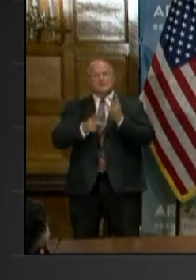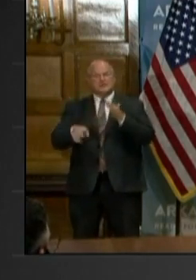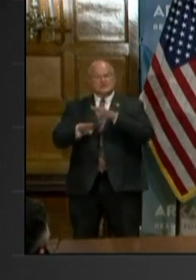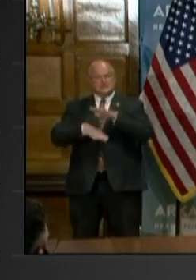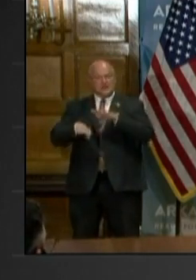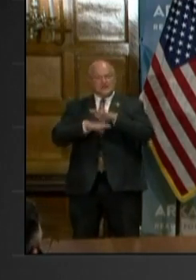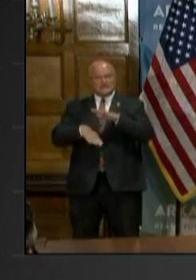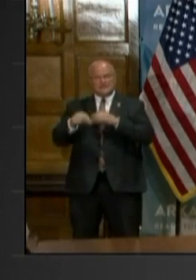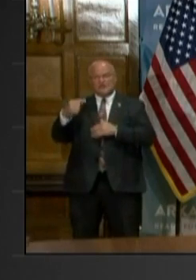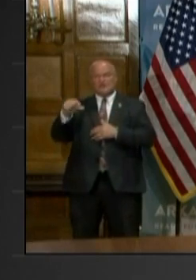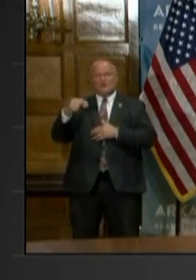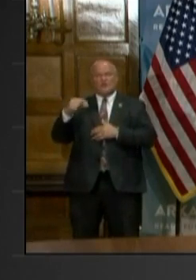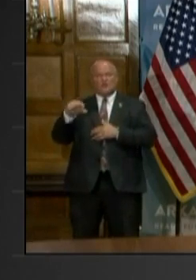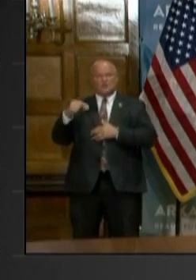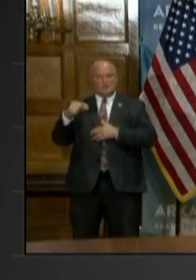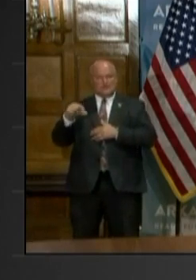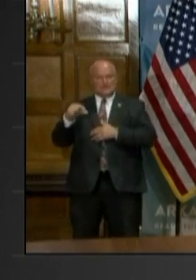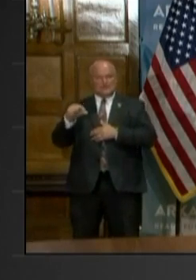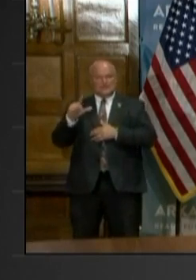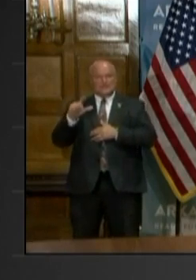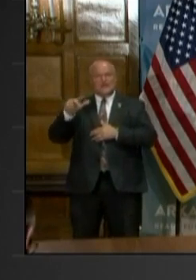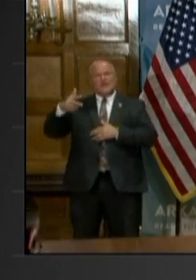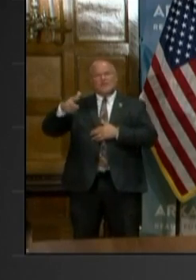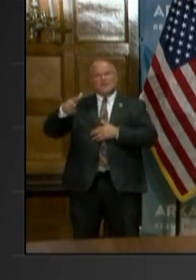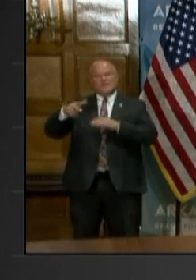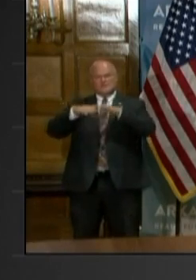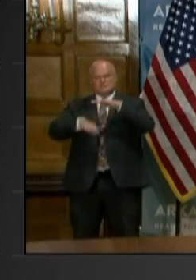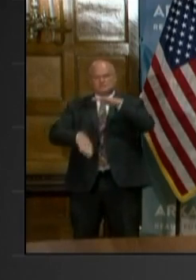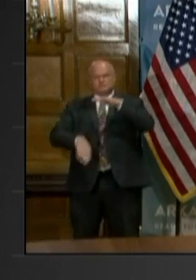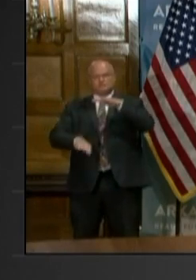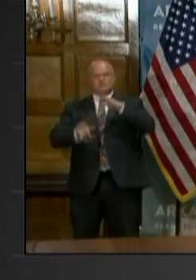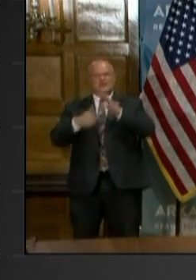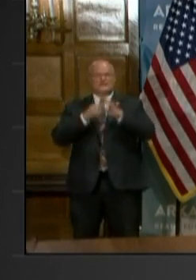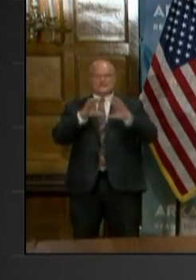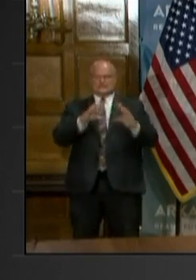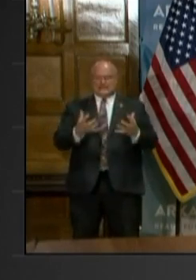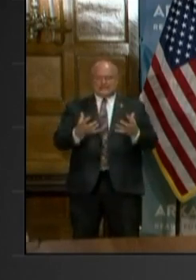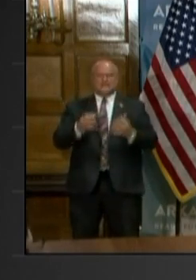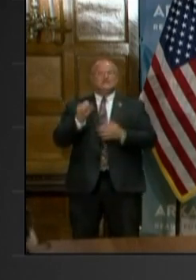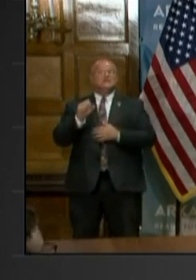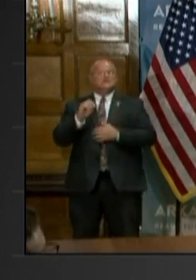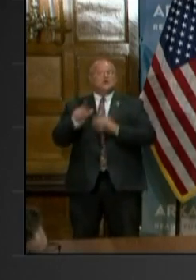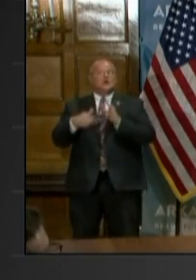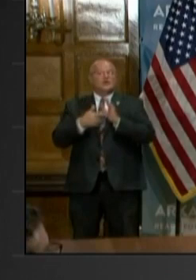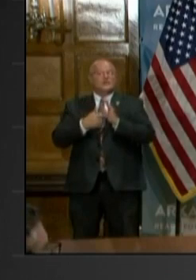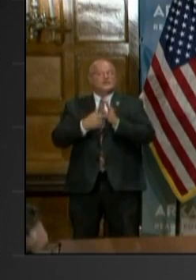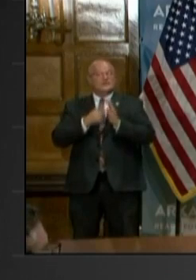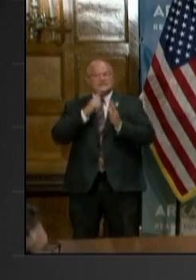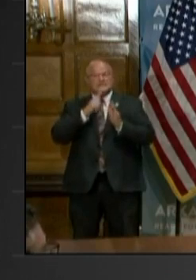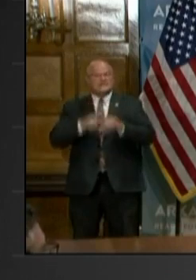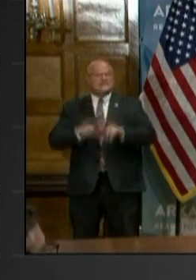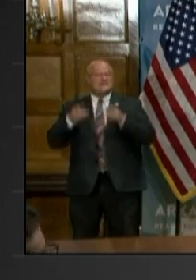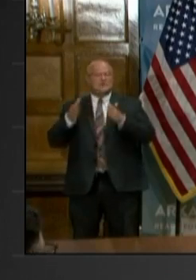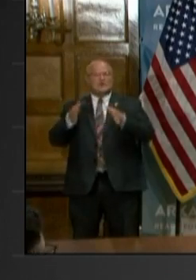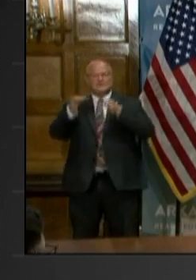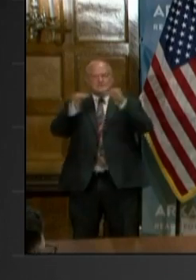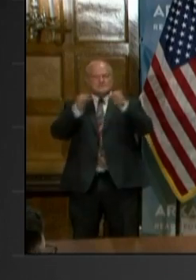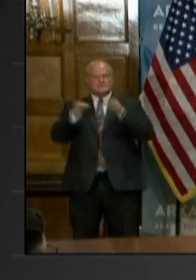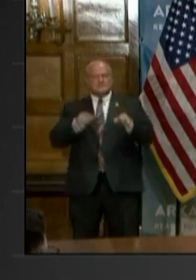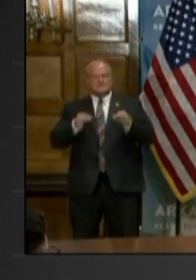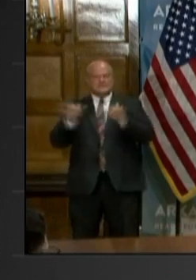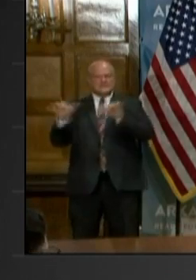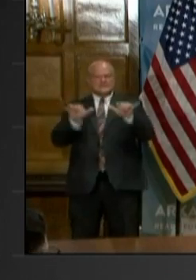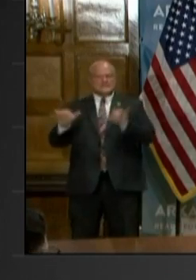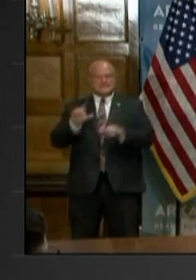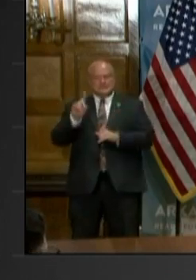basis, they're the green line. They're third from the bottom of this set. So this is just a different way of depicting